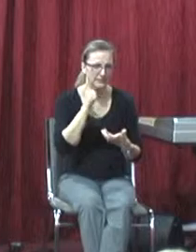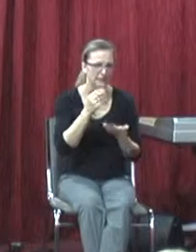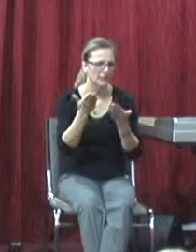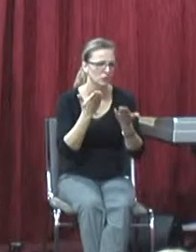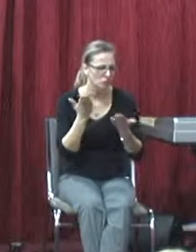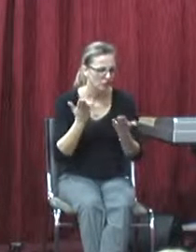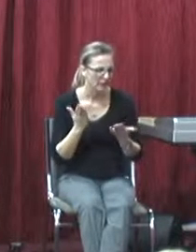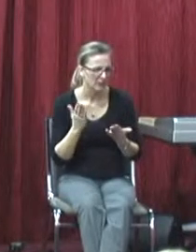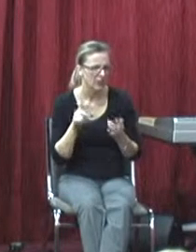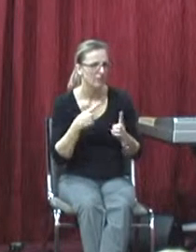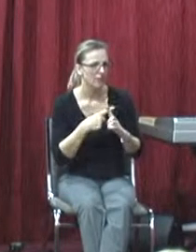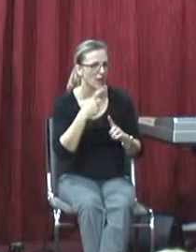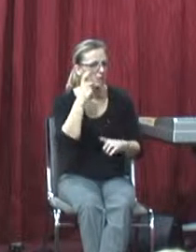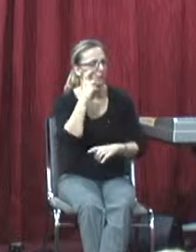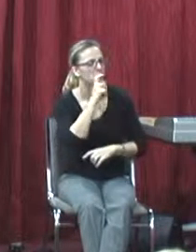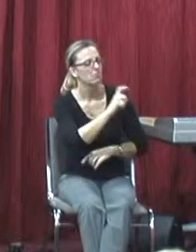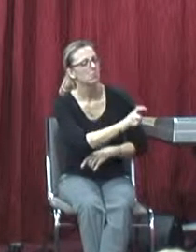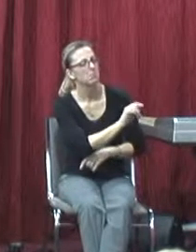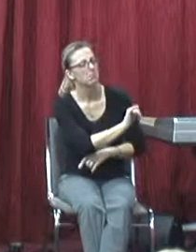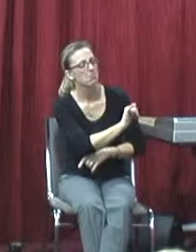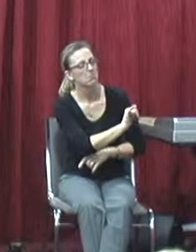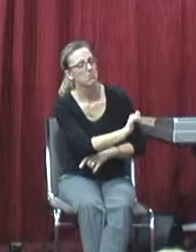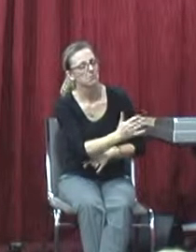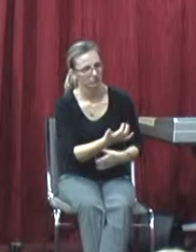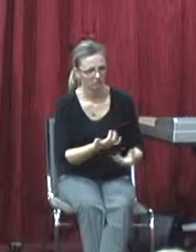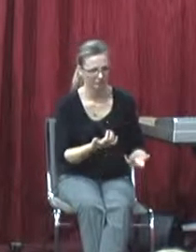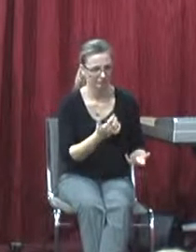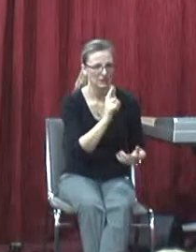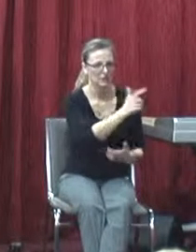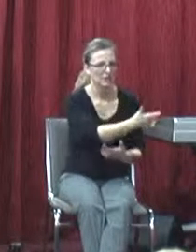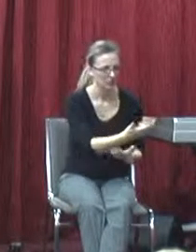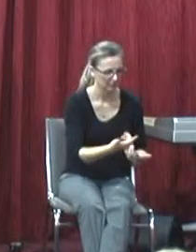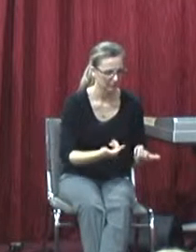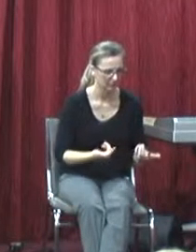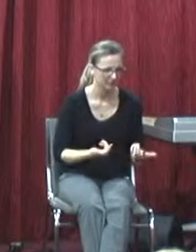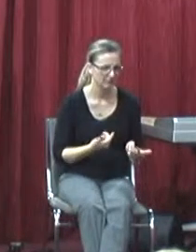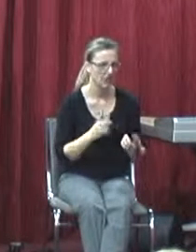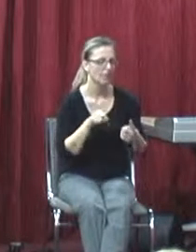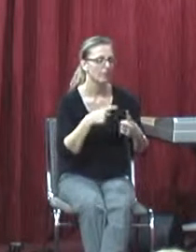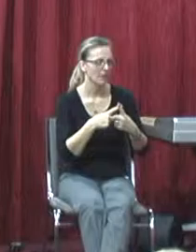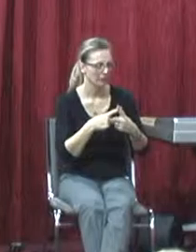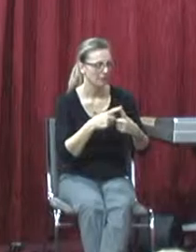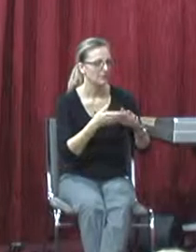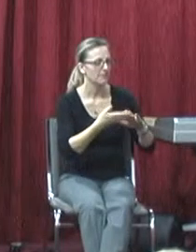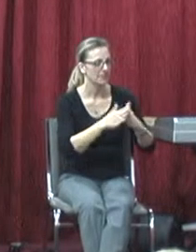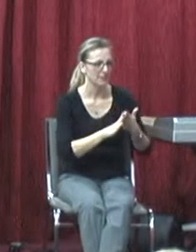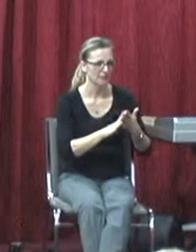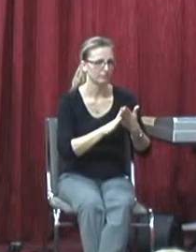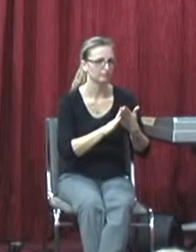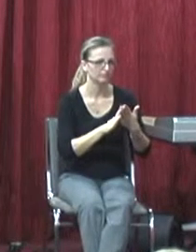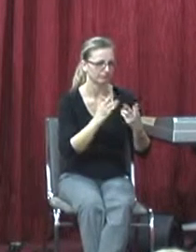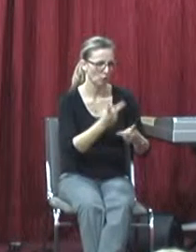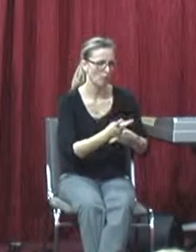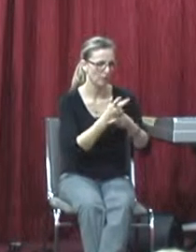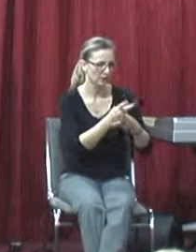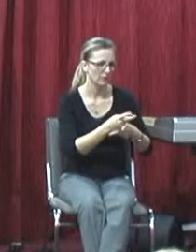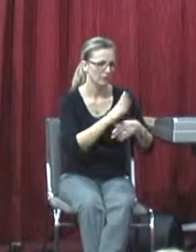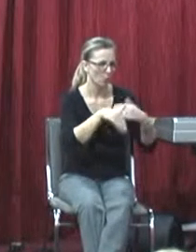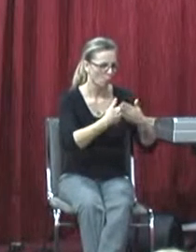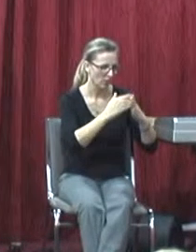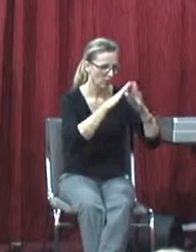Then verse 5, from the time that he, Potiphar, made Joseph an overseer in his house and over everything that belonged to